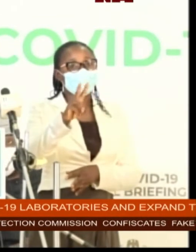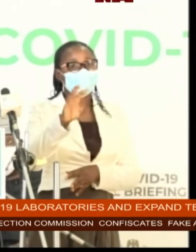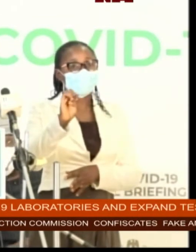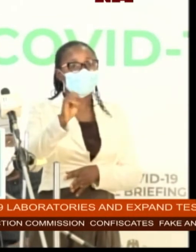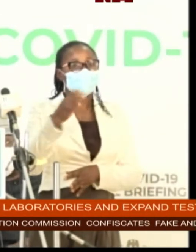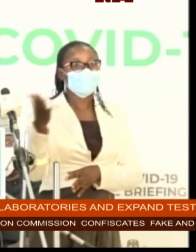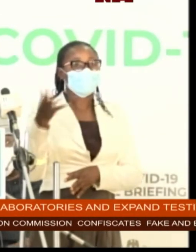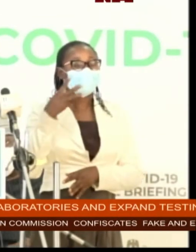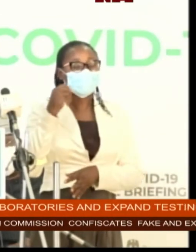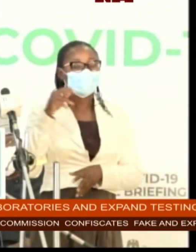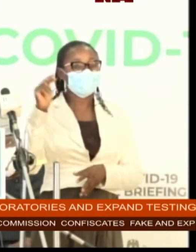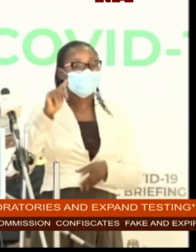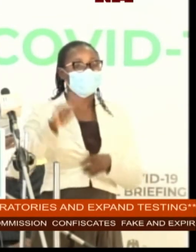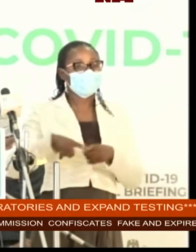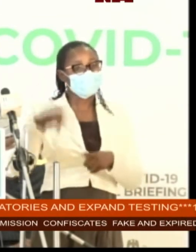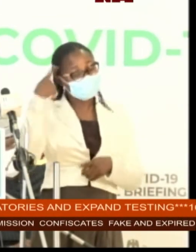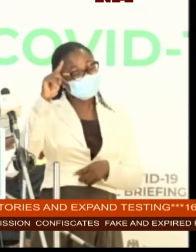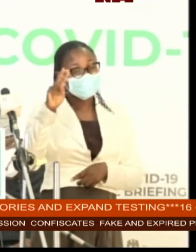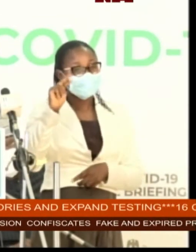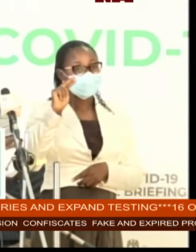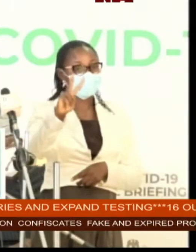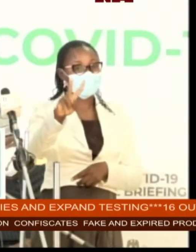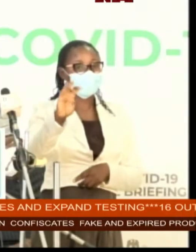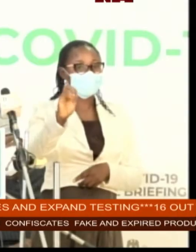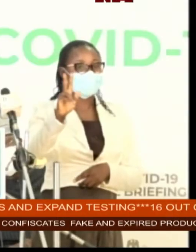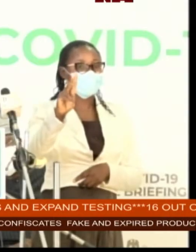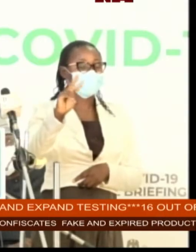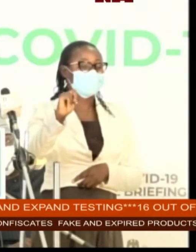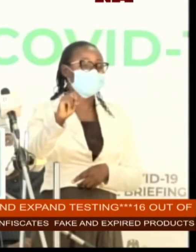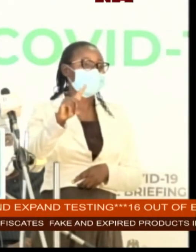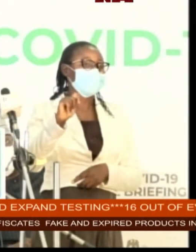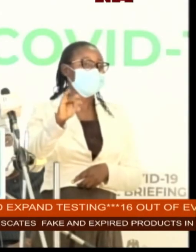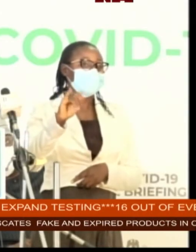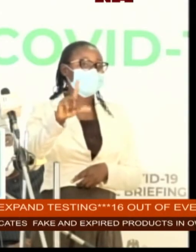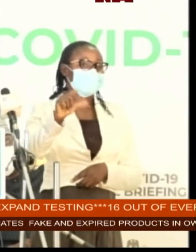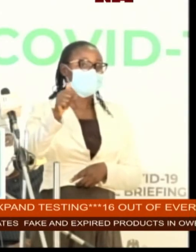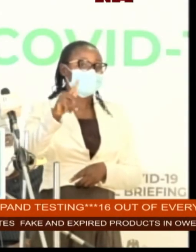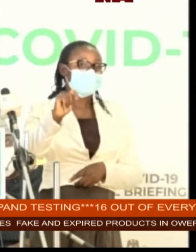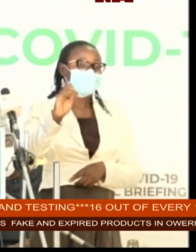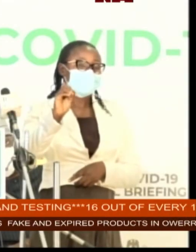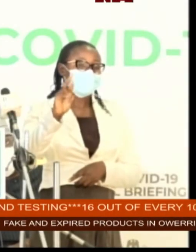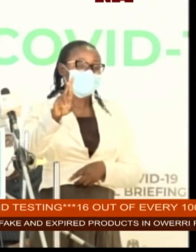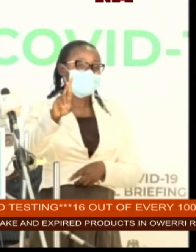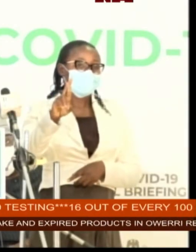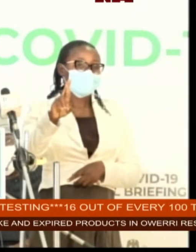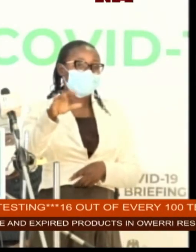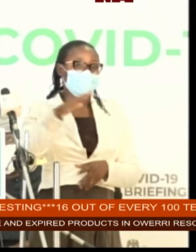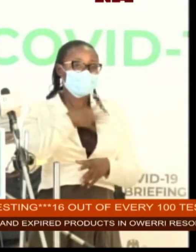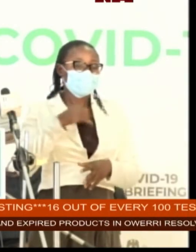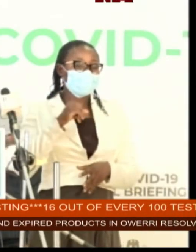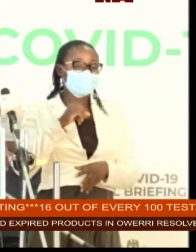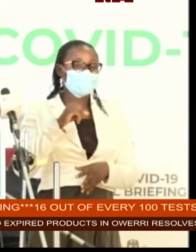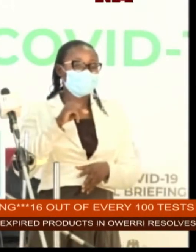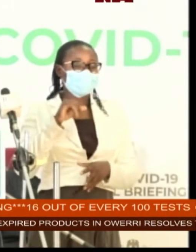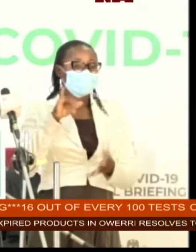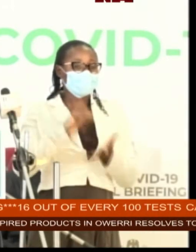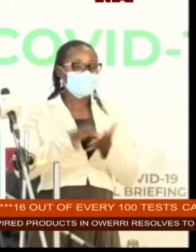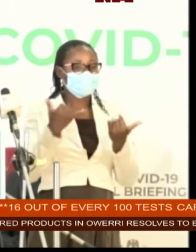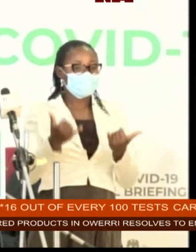ventilators. Now we are in the second wave, whether we'll need more ventilators. The answer is we do not know